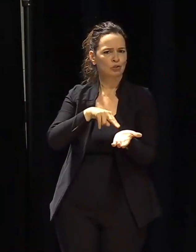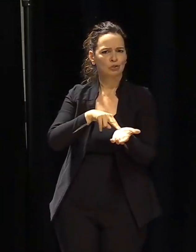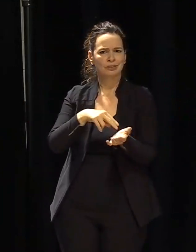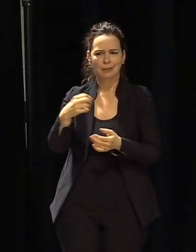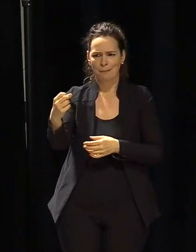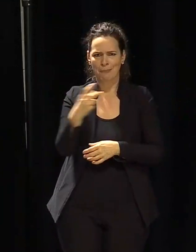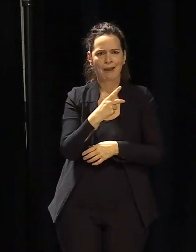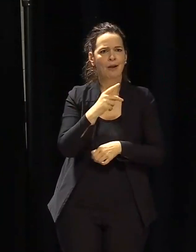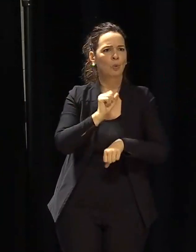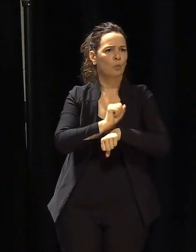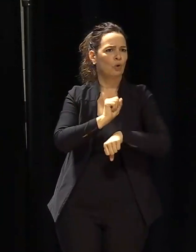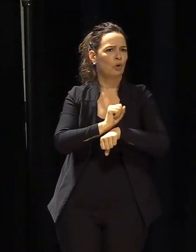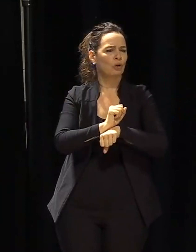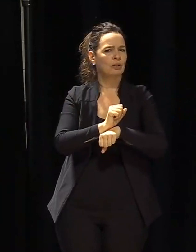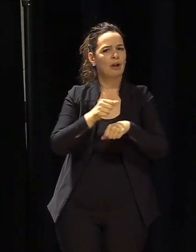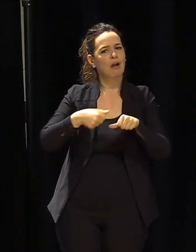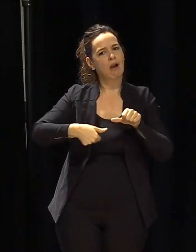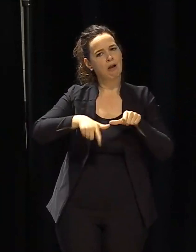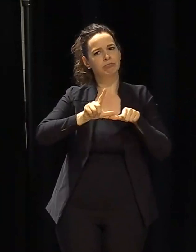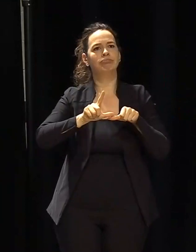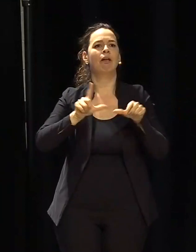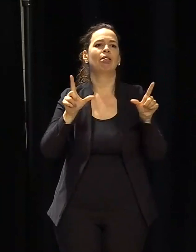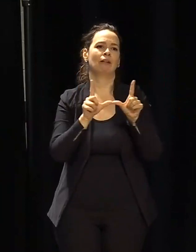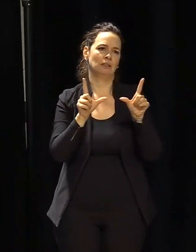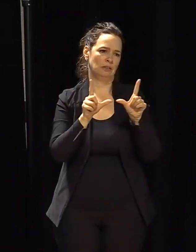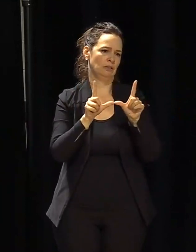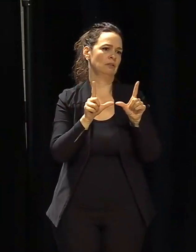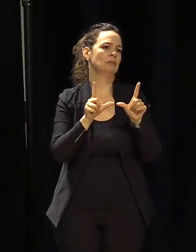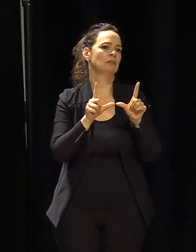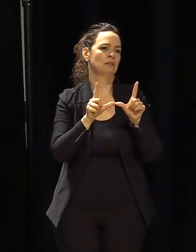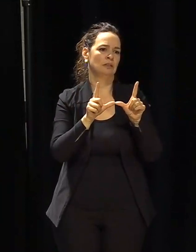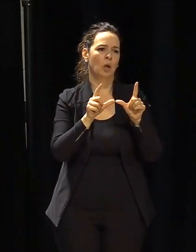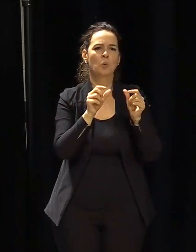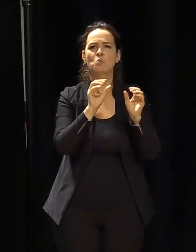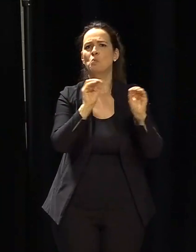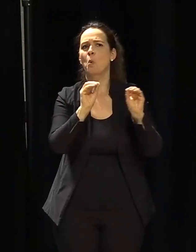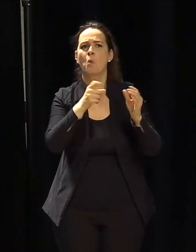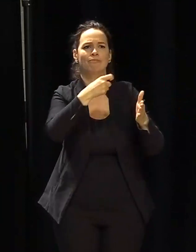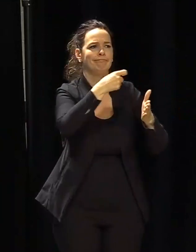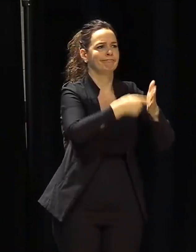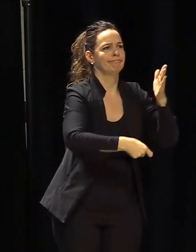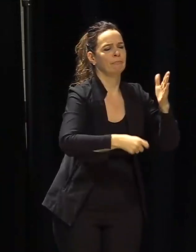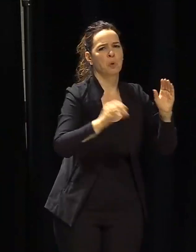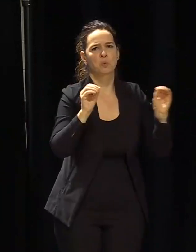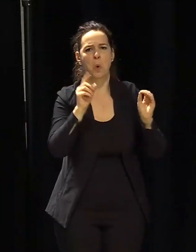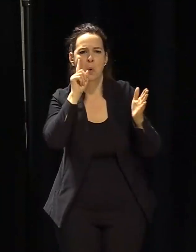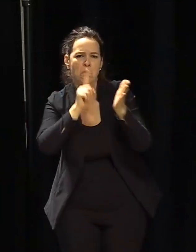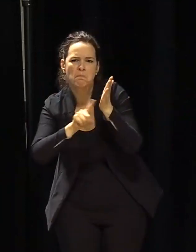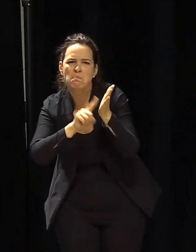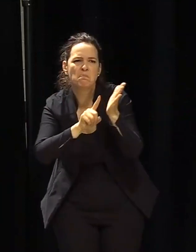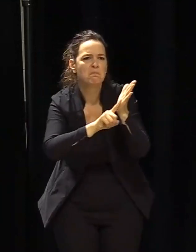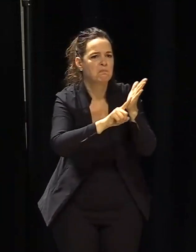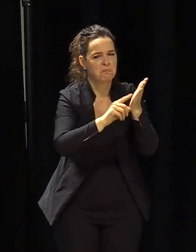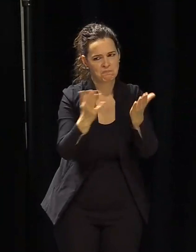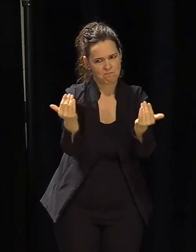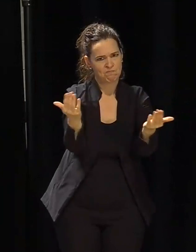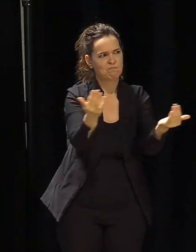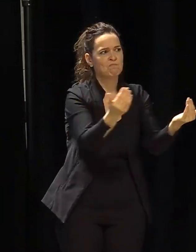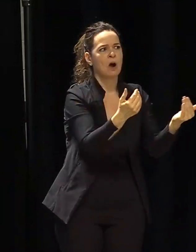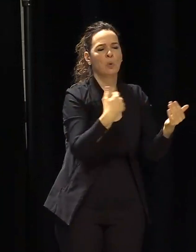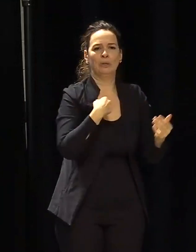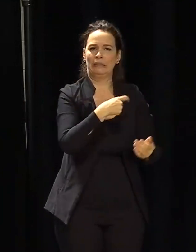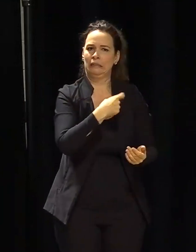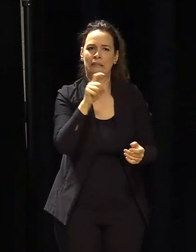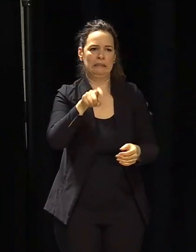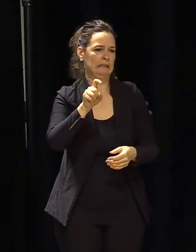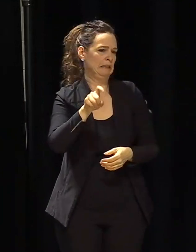backup volunteer list in the event we do get into hospital surge and other things. With everything, we need to